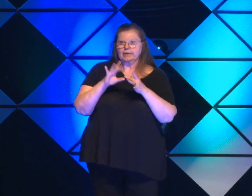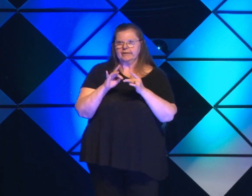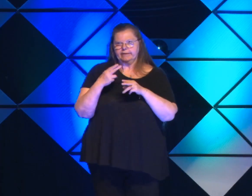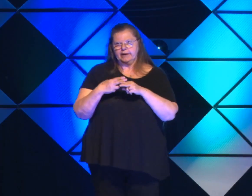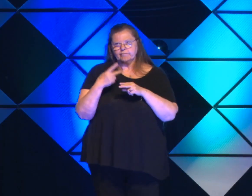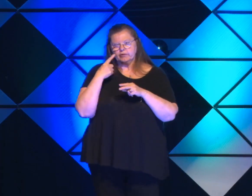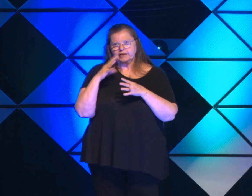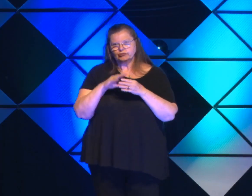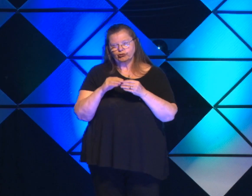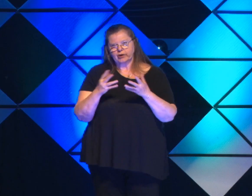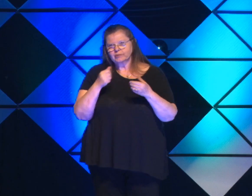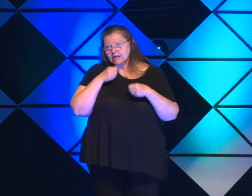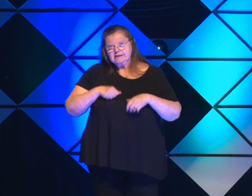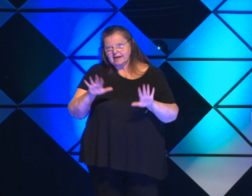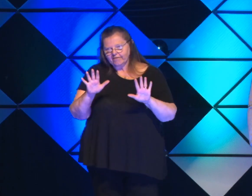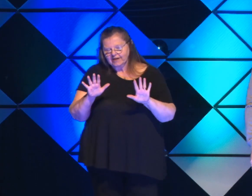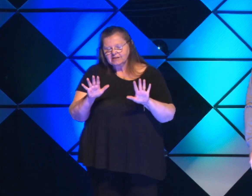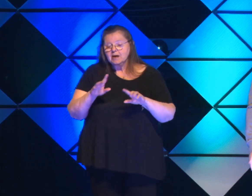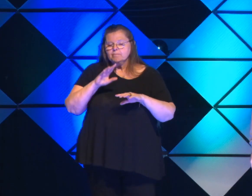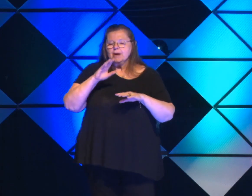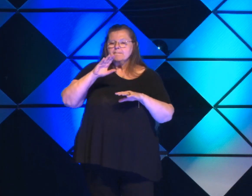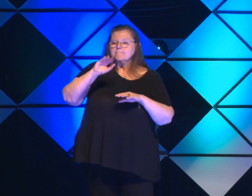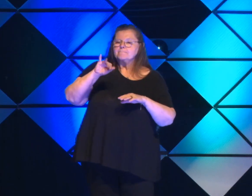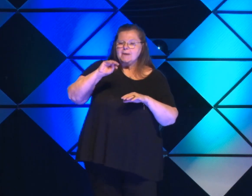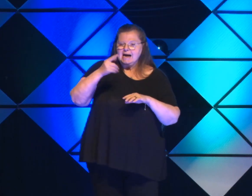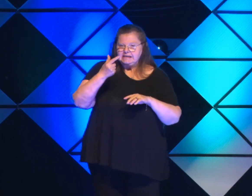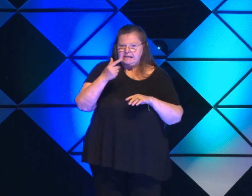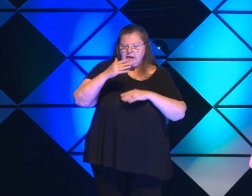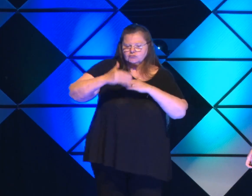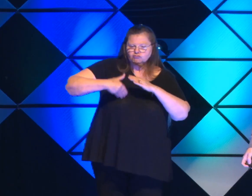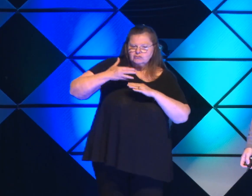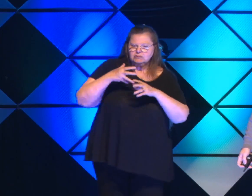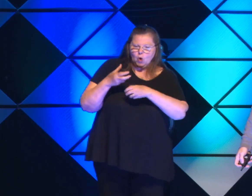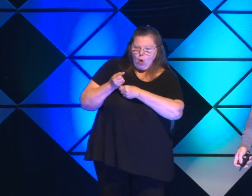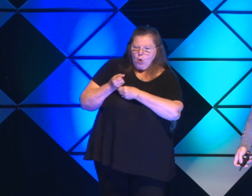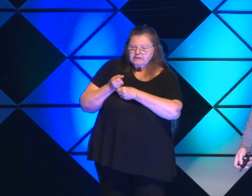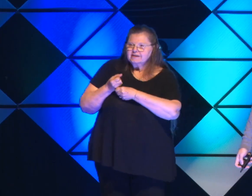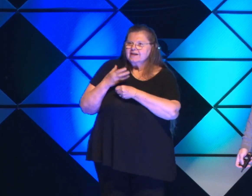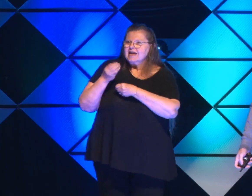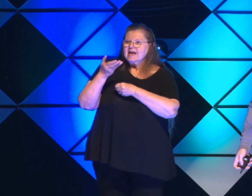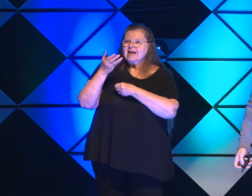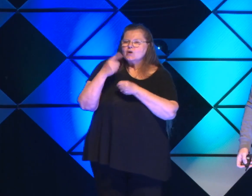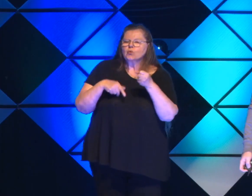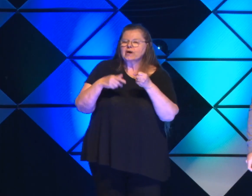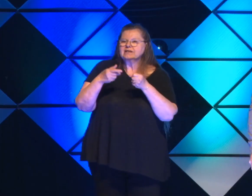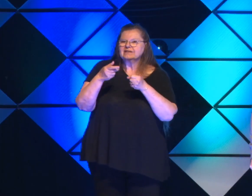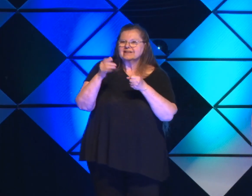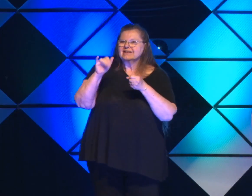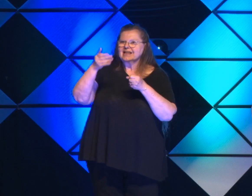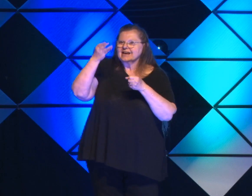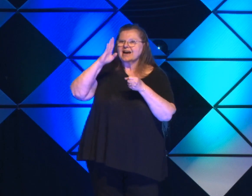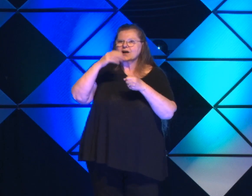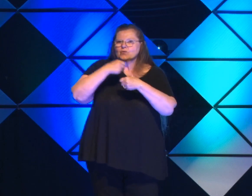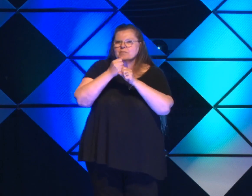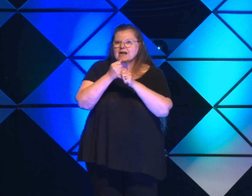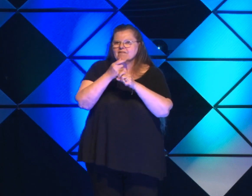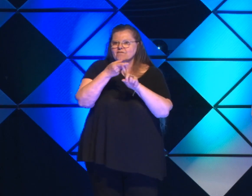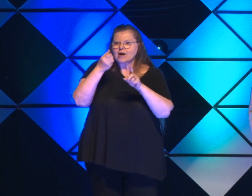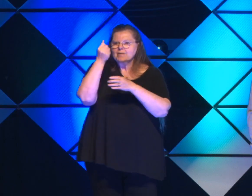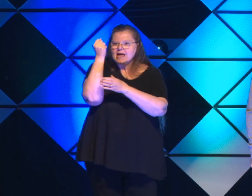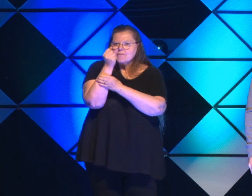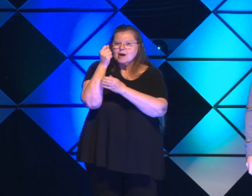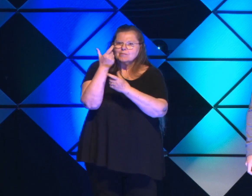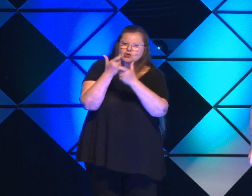right? So the binding of Isaac happens on a mountain, the revelation that God's going to make of Abraham a great nation. Moses received